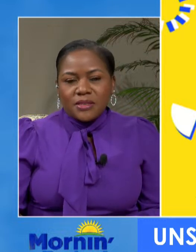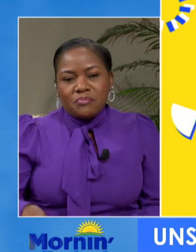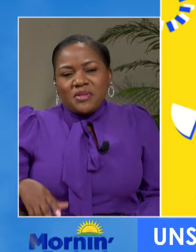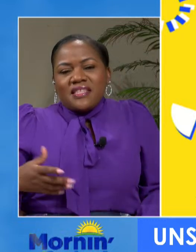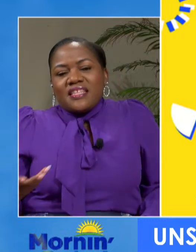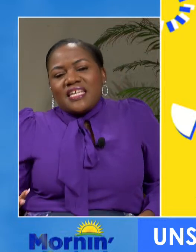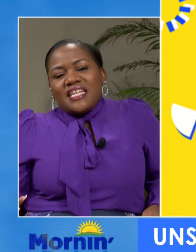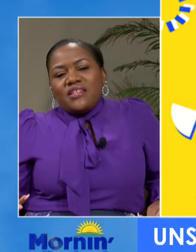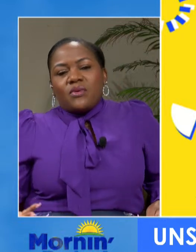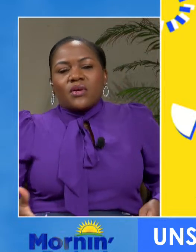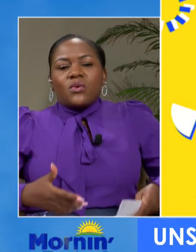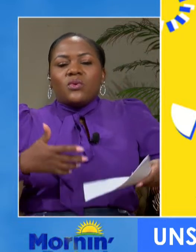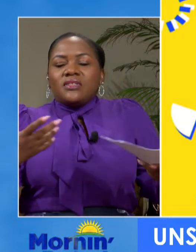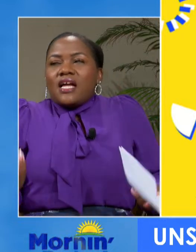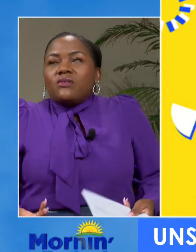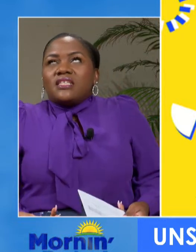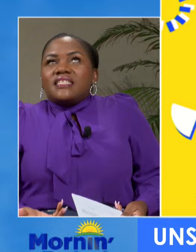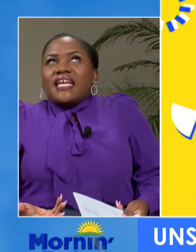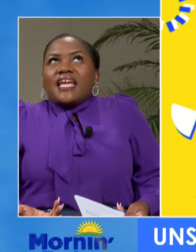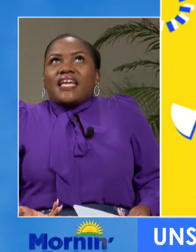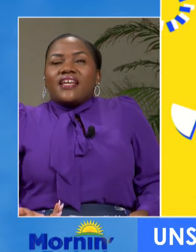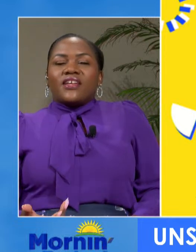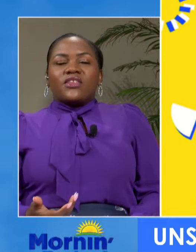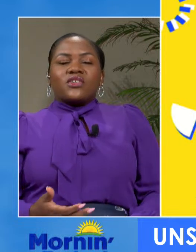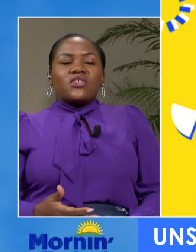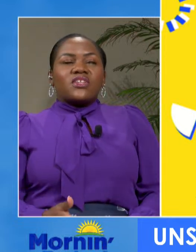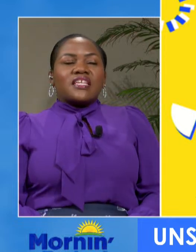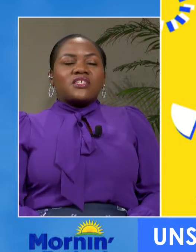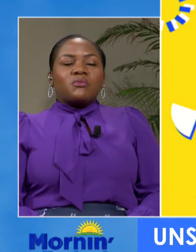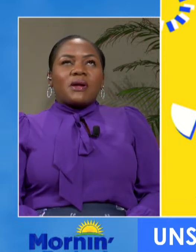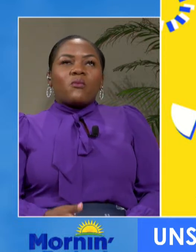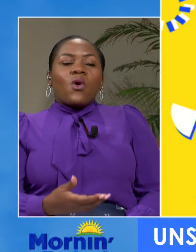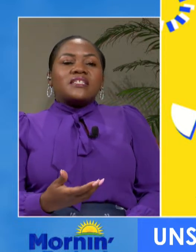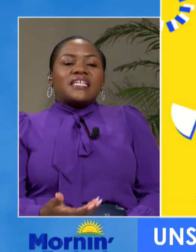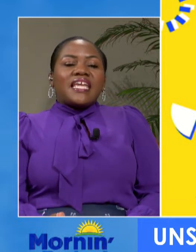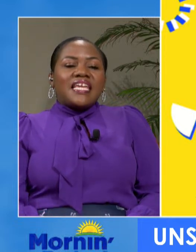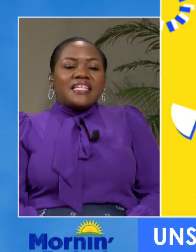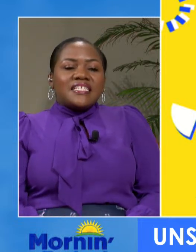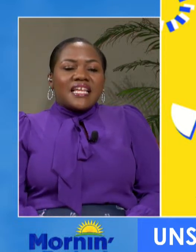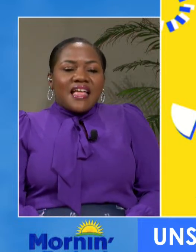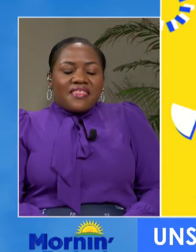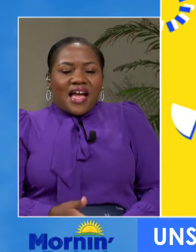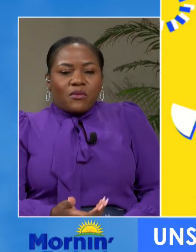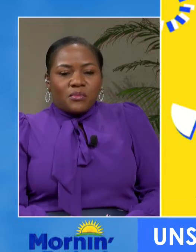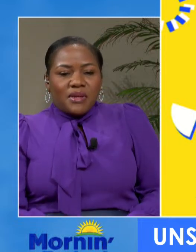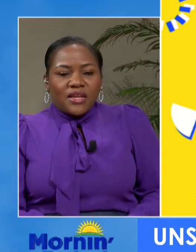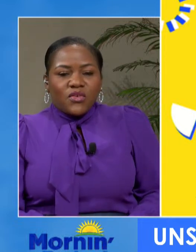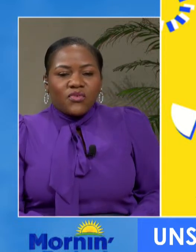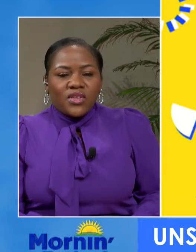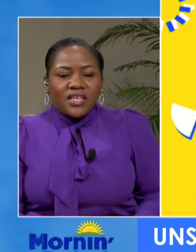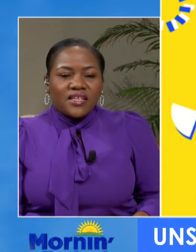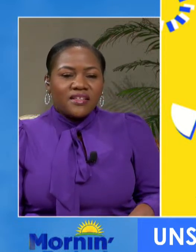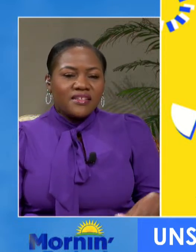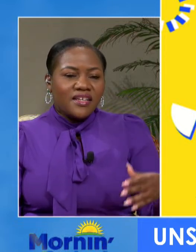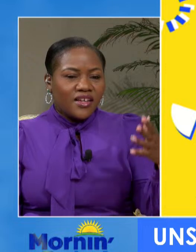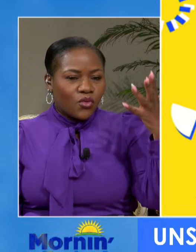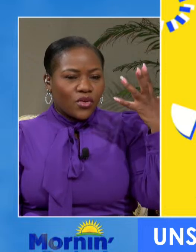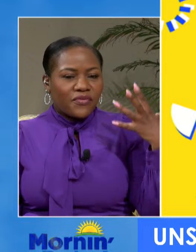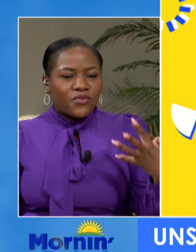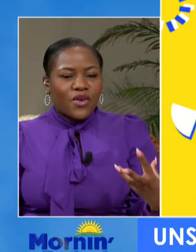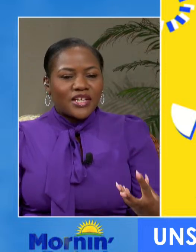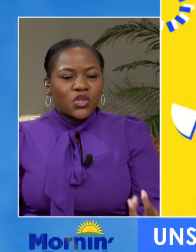if you're trying to beat the heat, you want to cool down the day, there are certain things you might want to eat that would make you